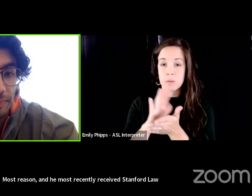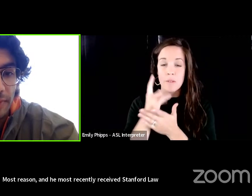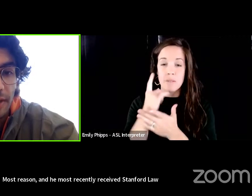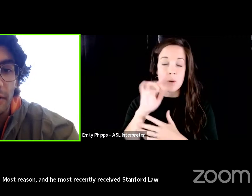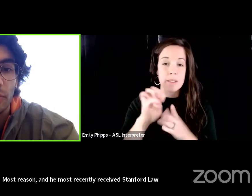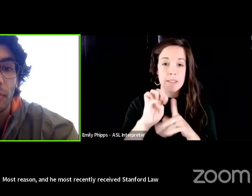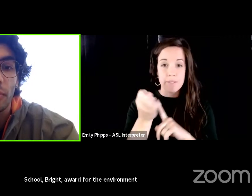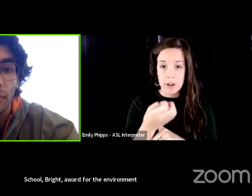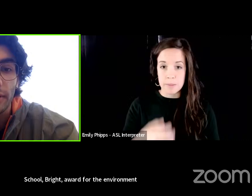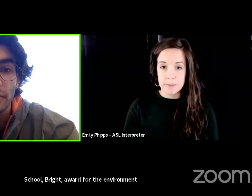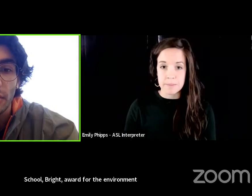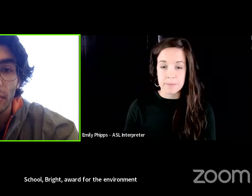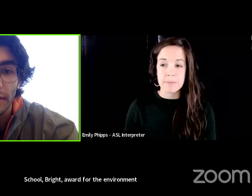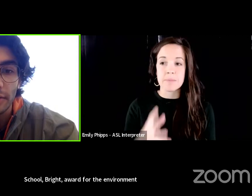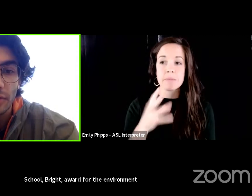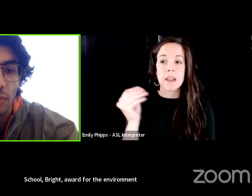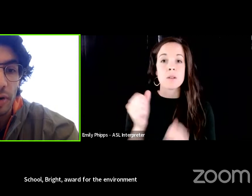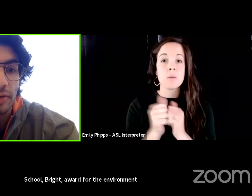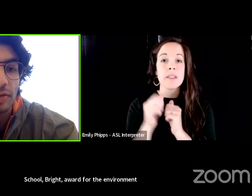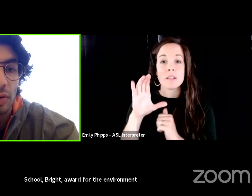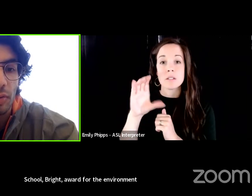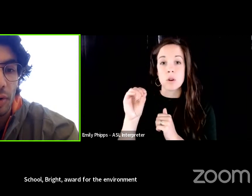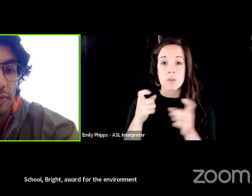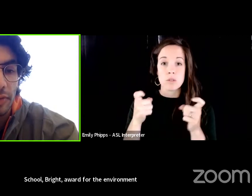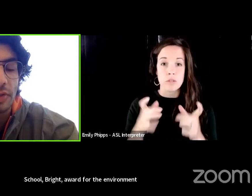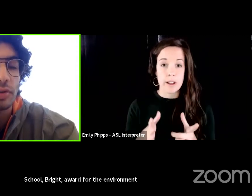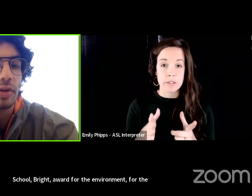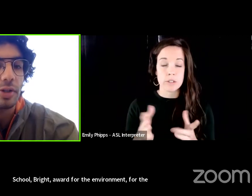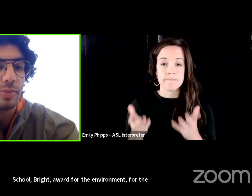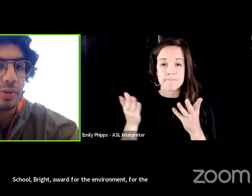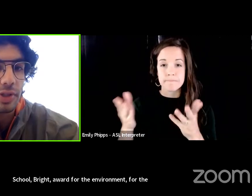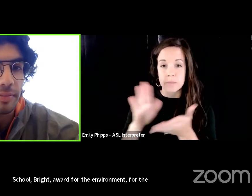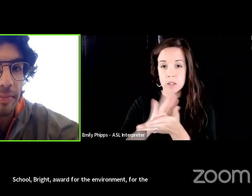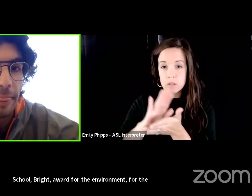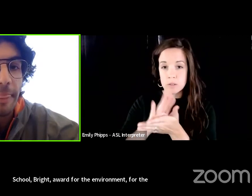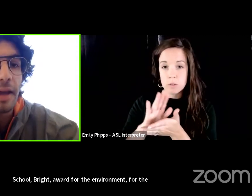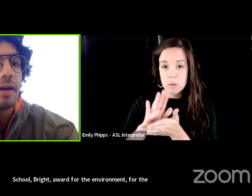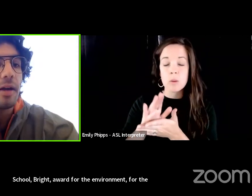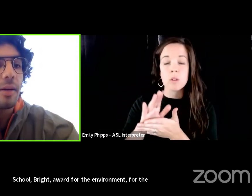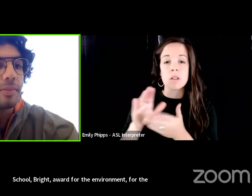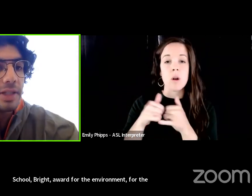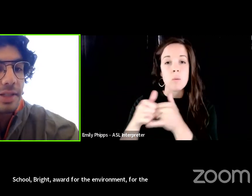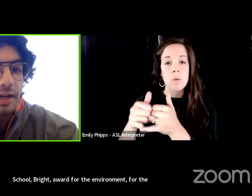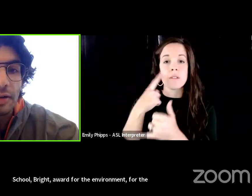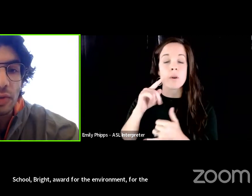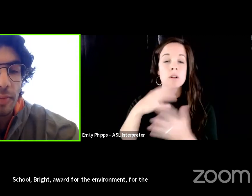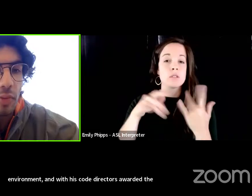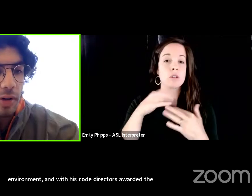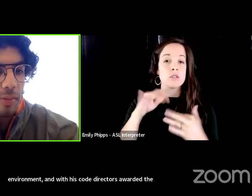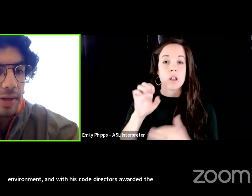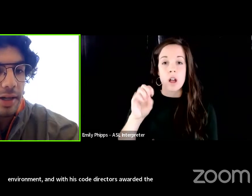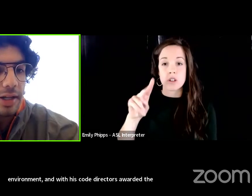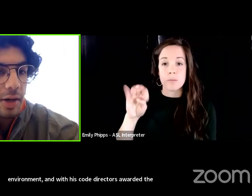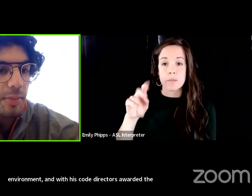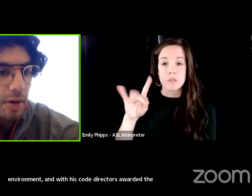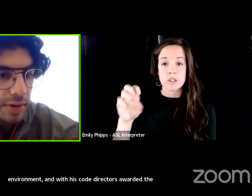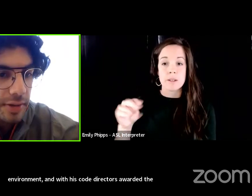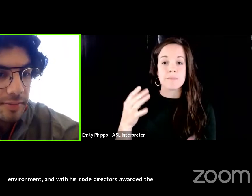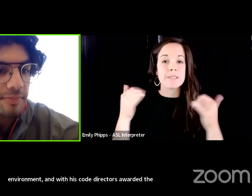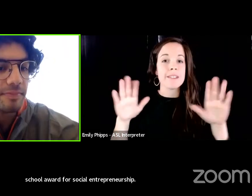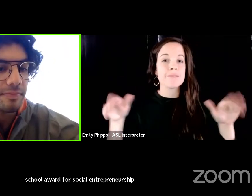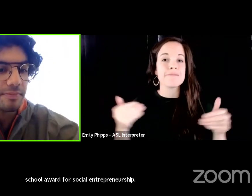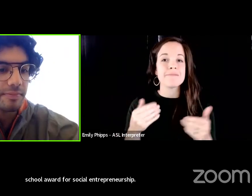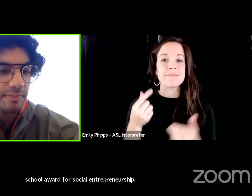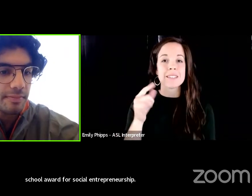for the environment, and with his co-directors awarded the Skoll Award for Social Entrepreneurship. Please join me in welcoming Gidon